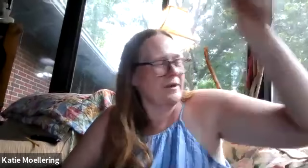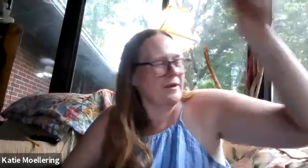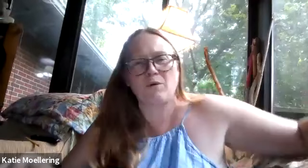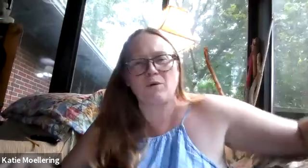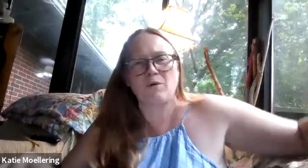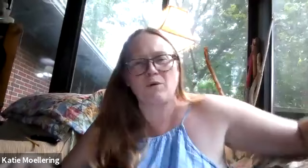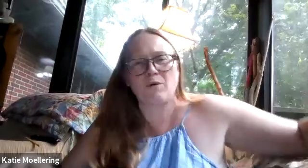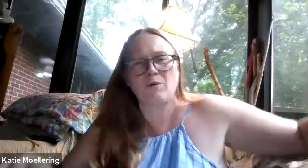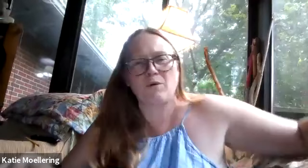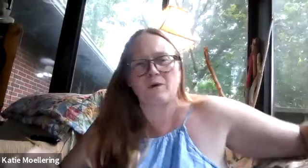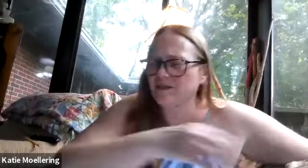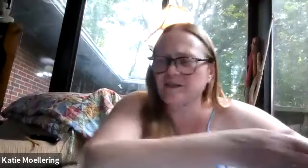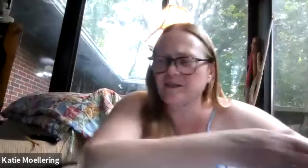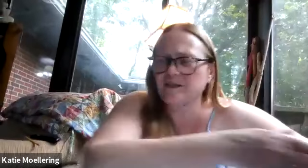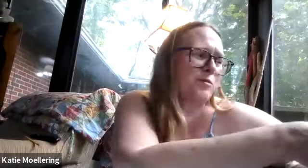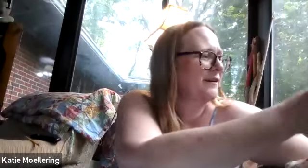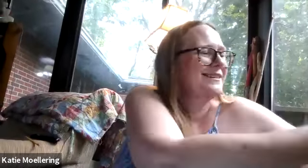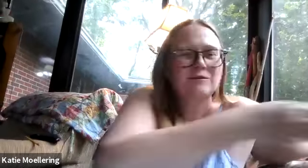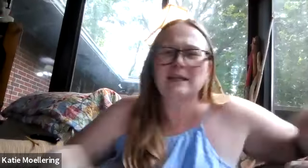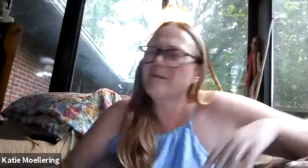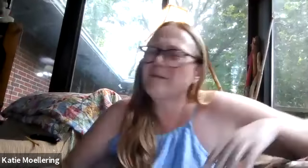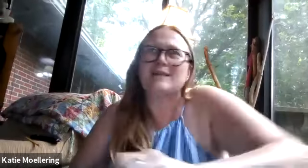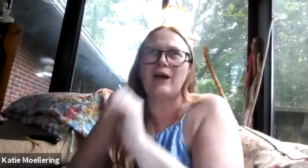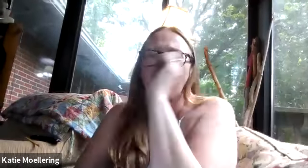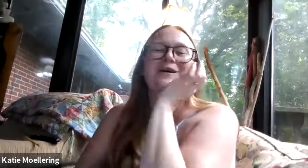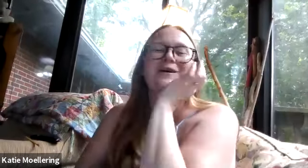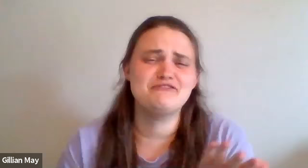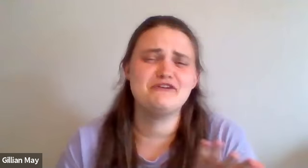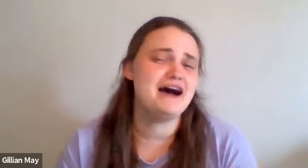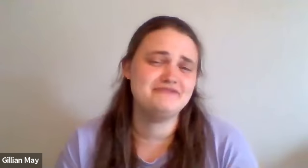swimming more. I should have gone to the pool more. See, I let my summer go.